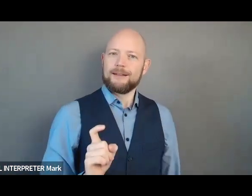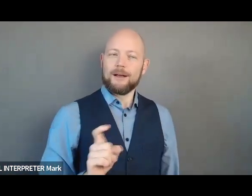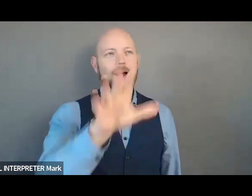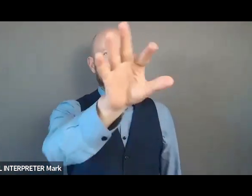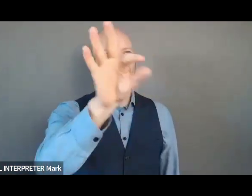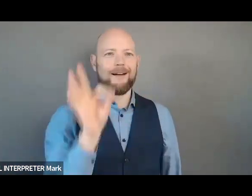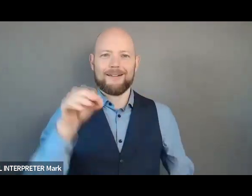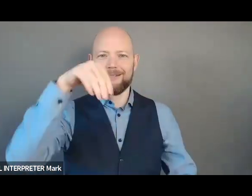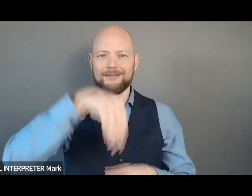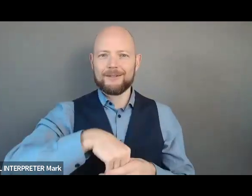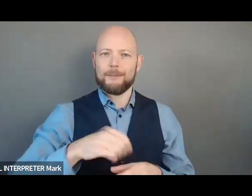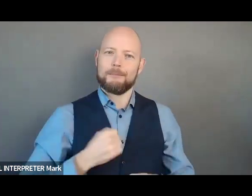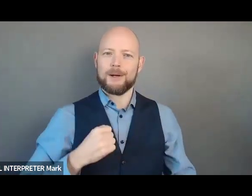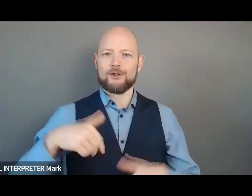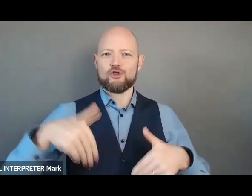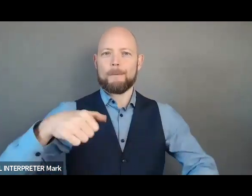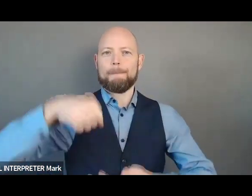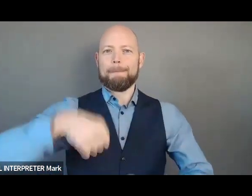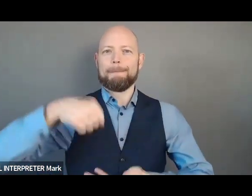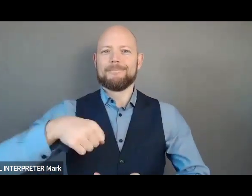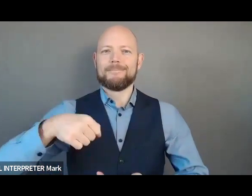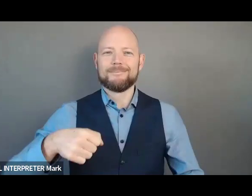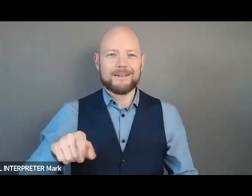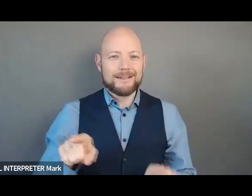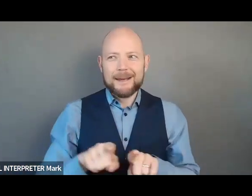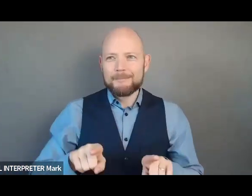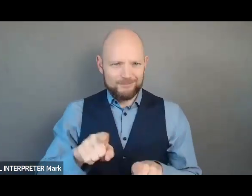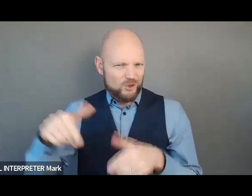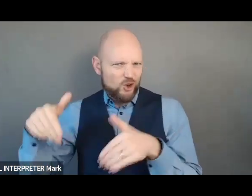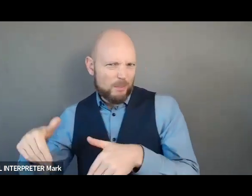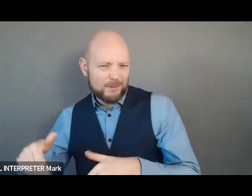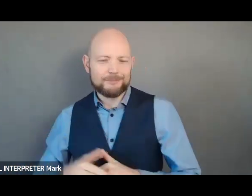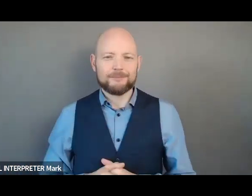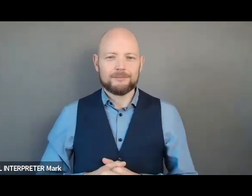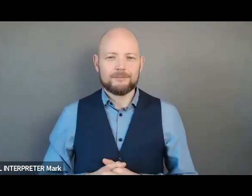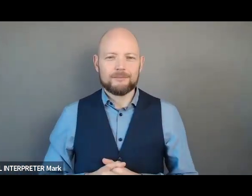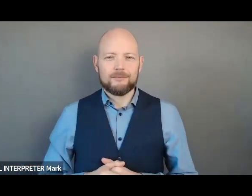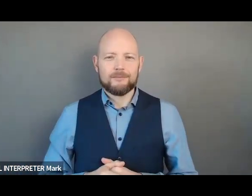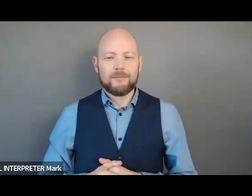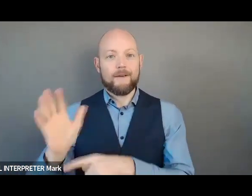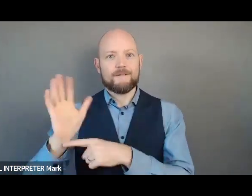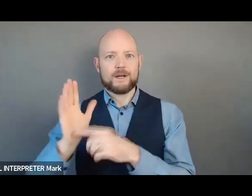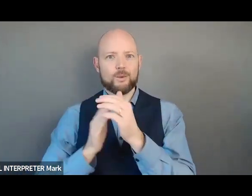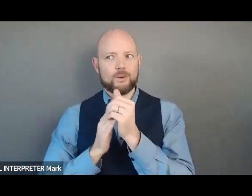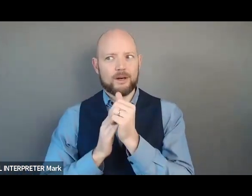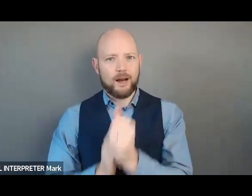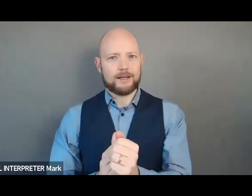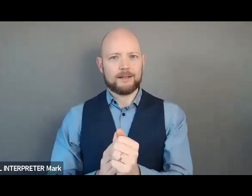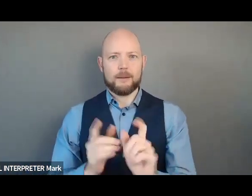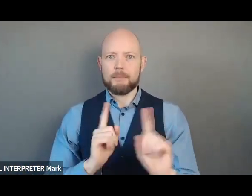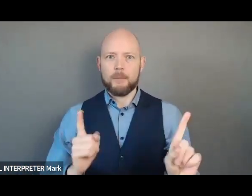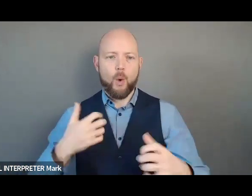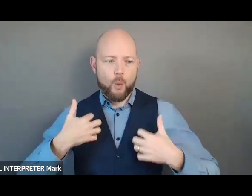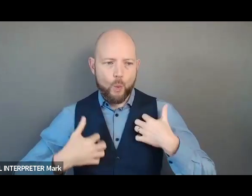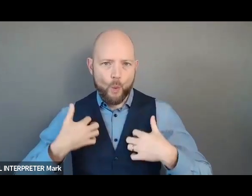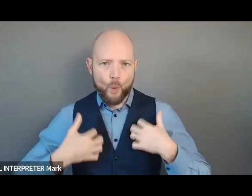that was familiar to people from online shopping. Video guides were another thing that people were really, really keen on, a kind